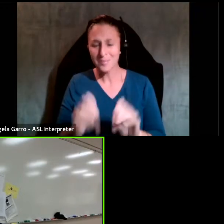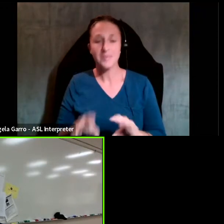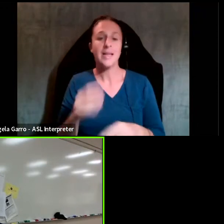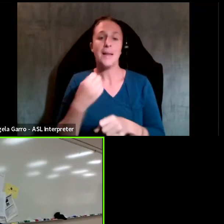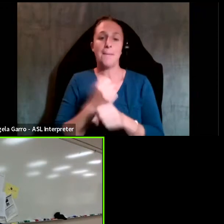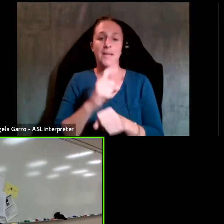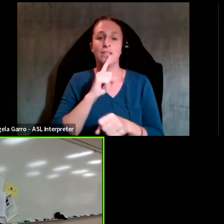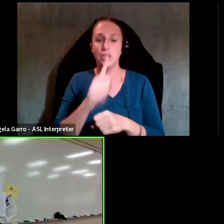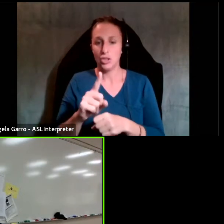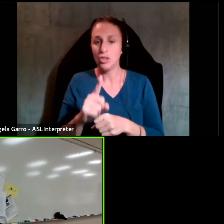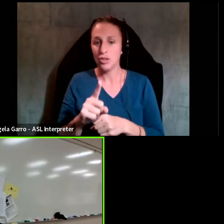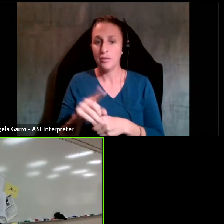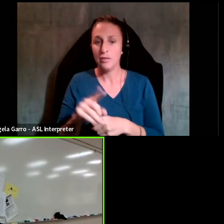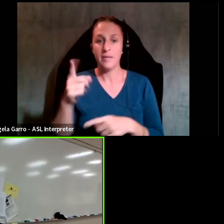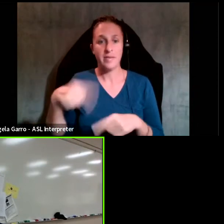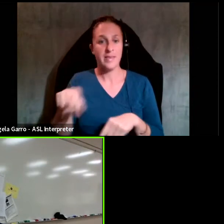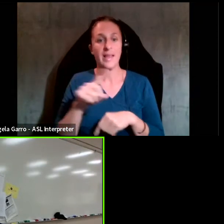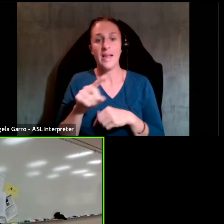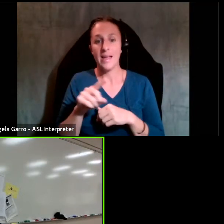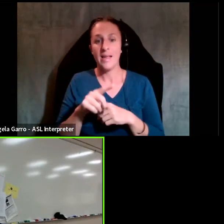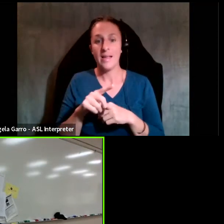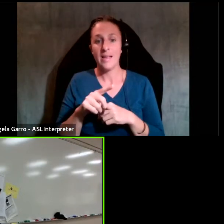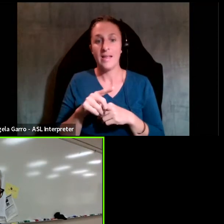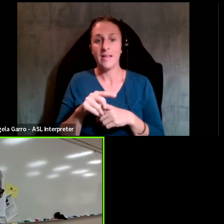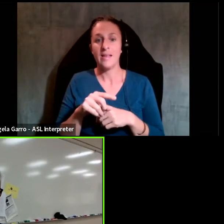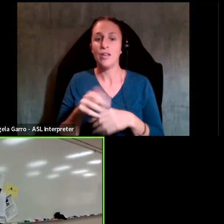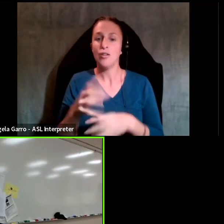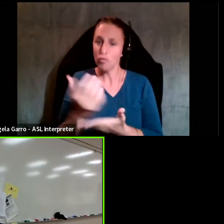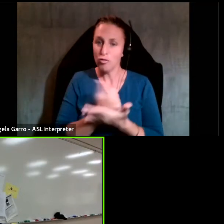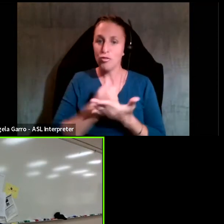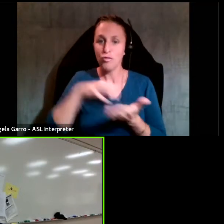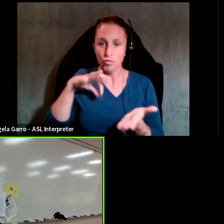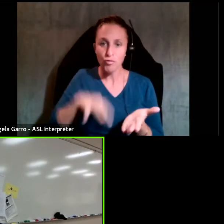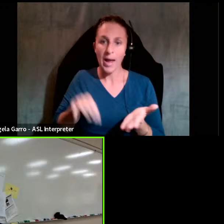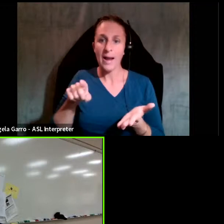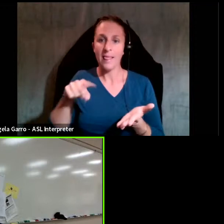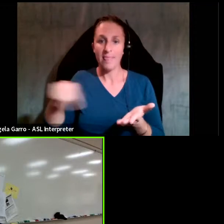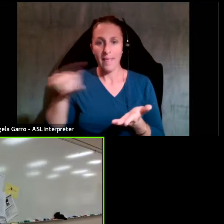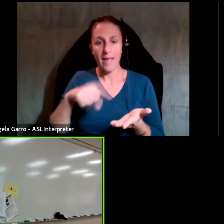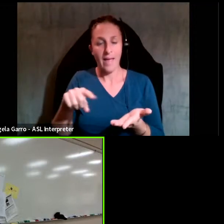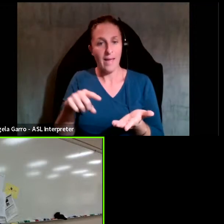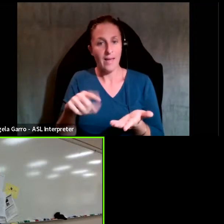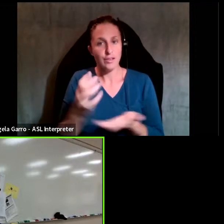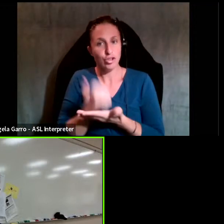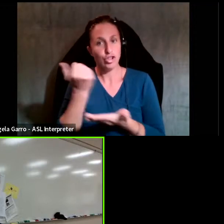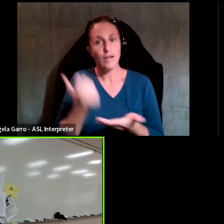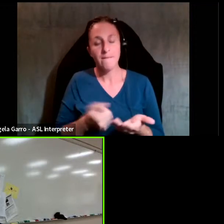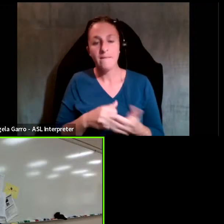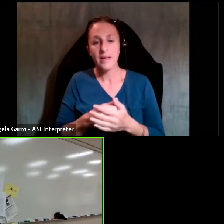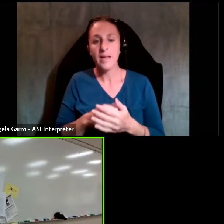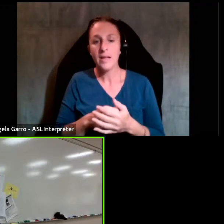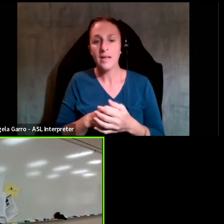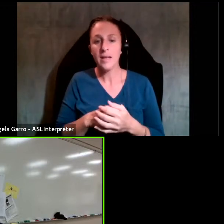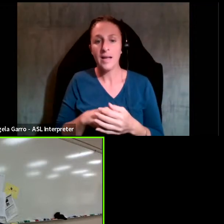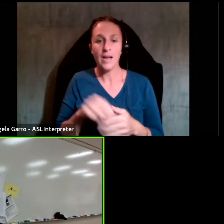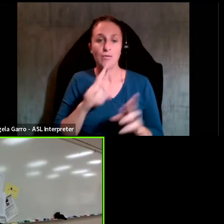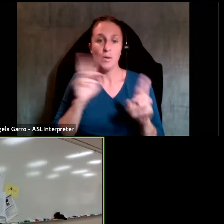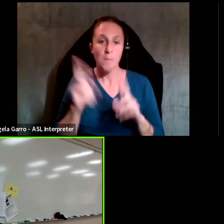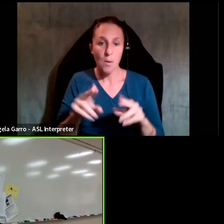that they earn the credit that they deserve, and that the report cards are accurate.